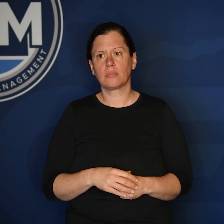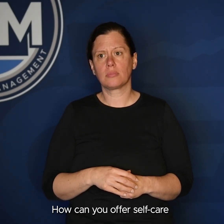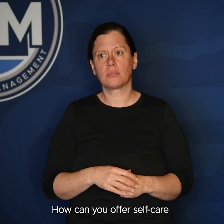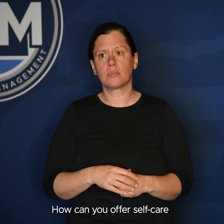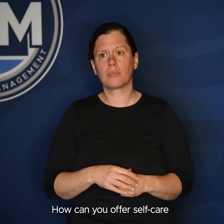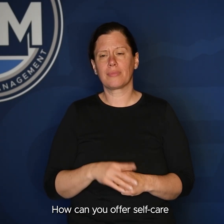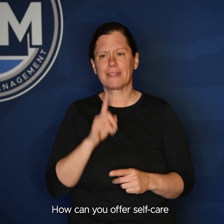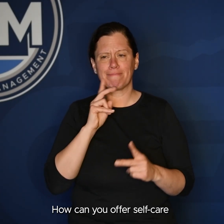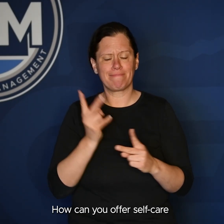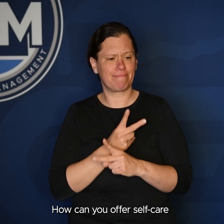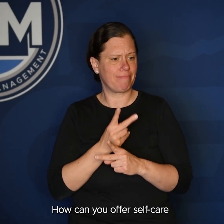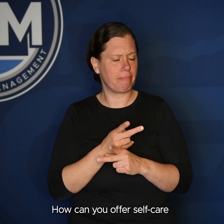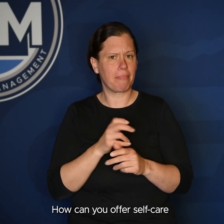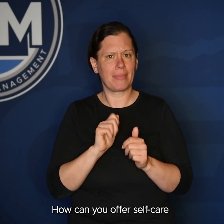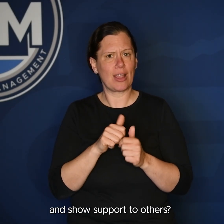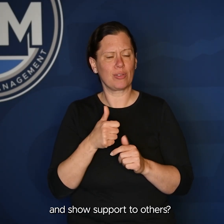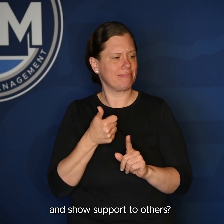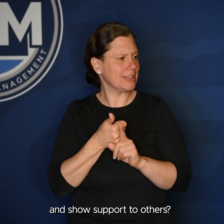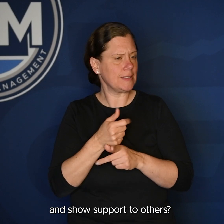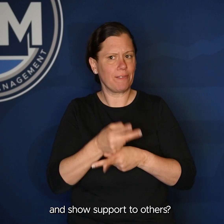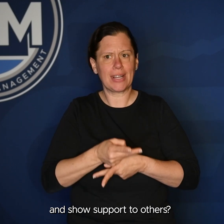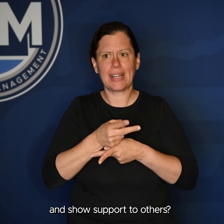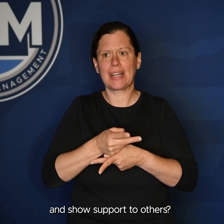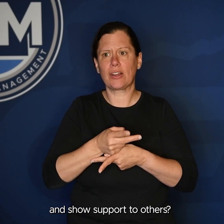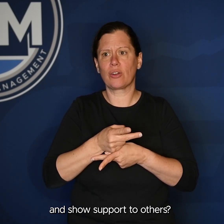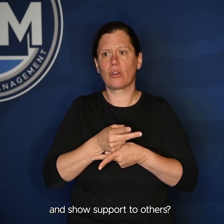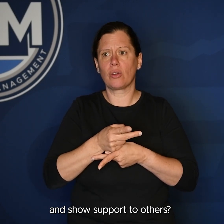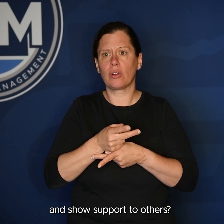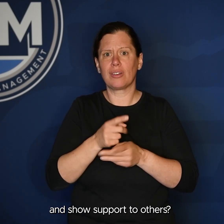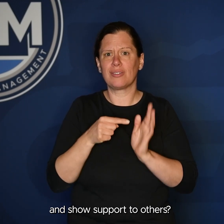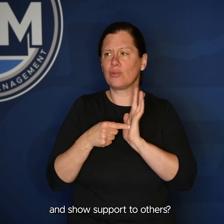How can you offer self-care and show support to others?